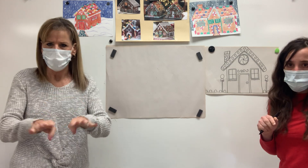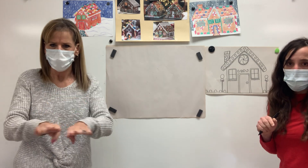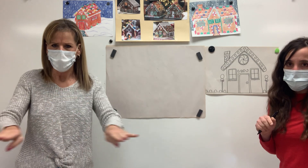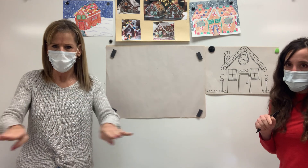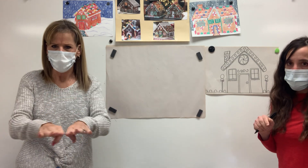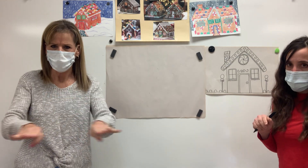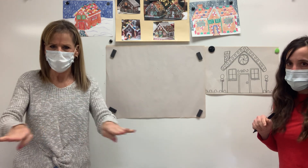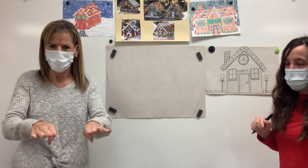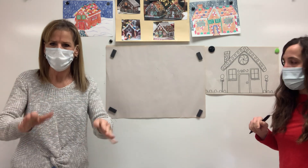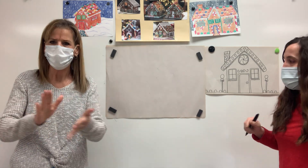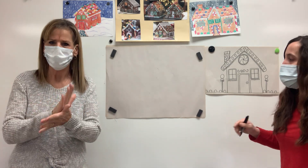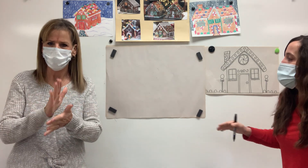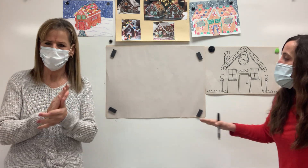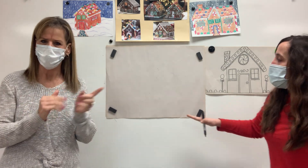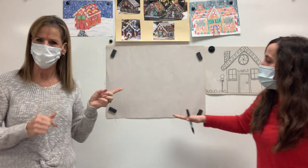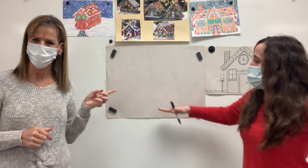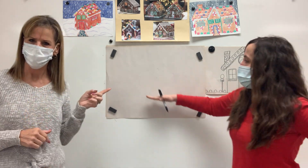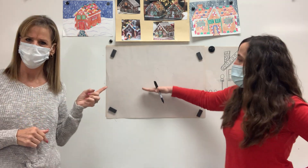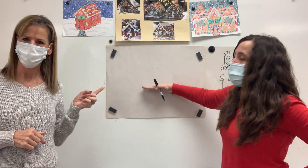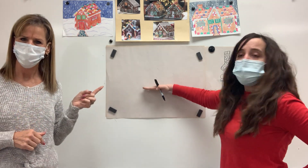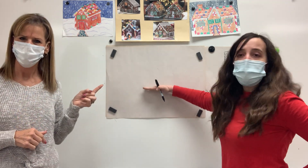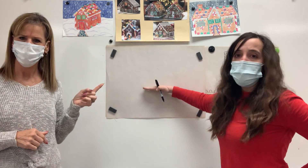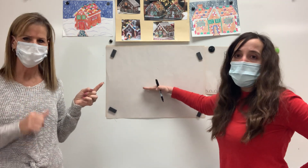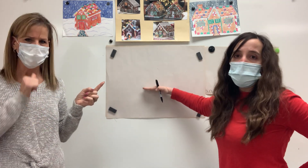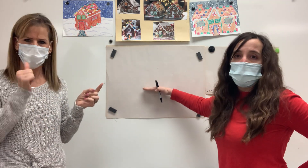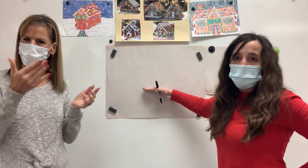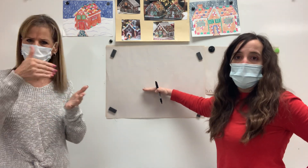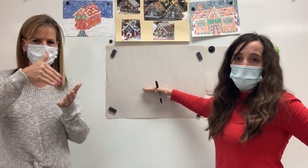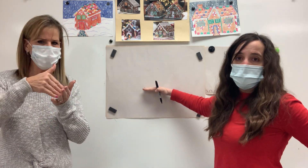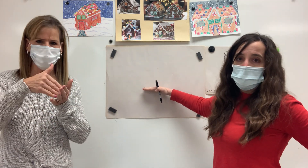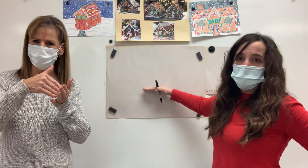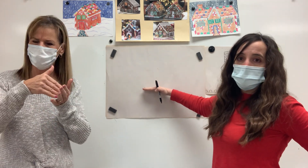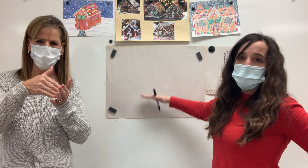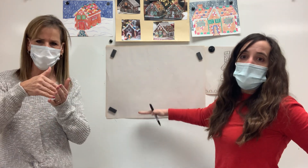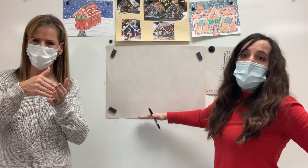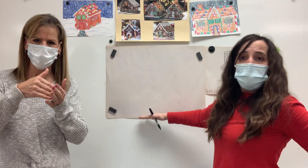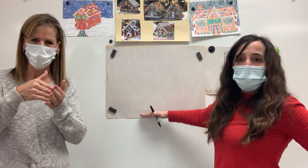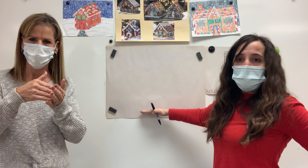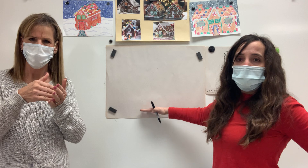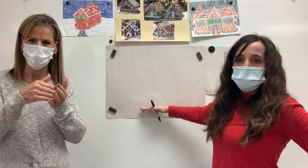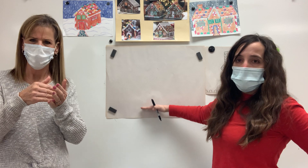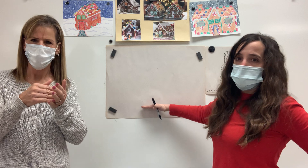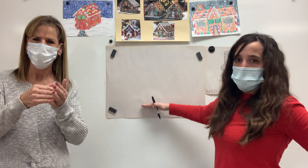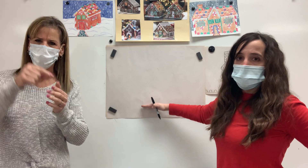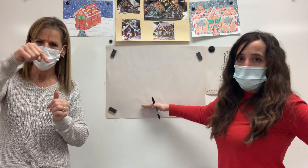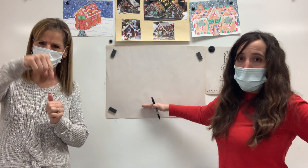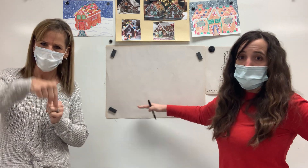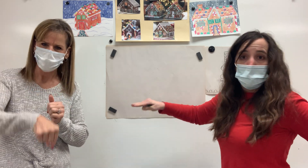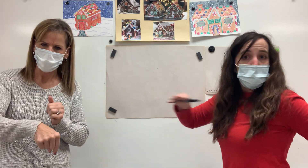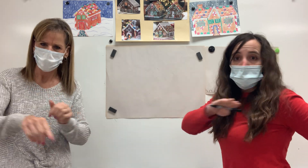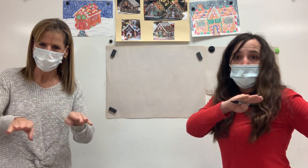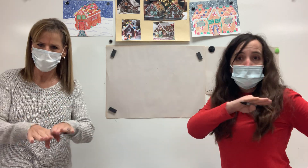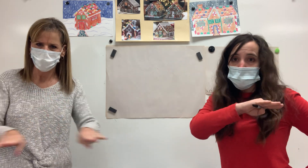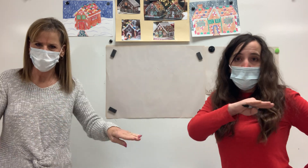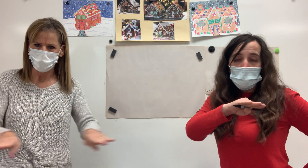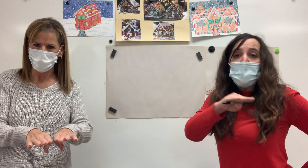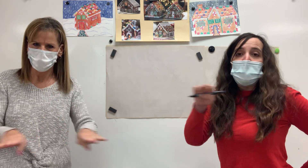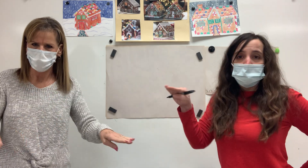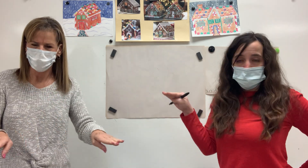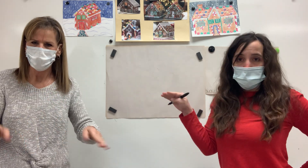of your page, okay? So we're not going to start in the middle like a lot of times we do. We're going to go down towards the bottom, and we're just going to draw a straight line